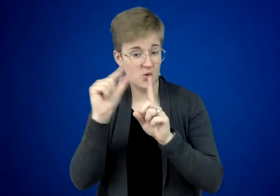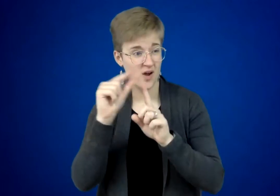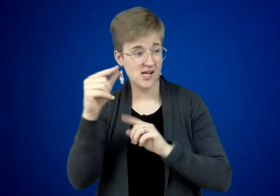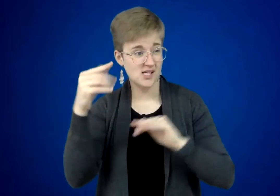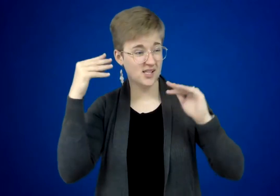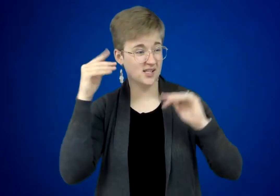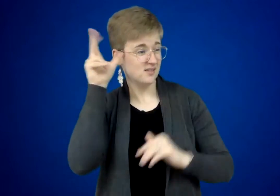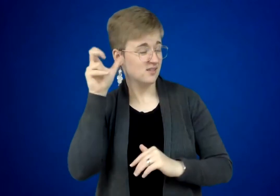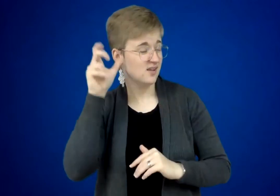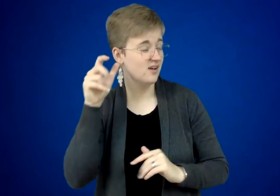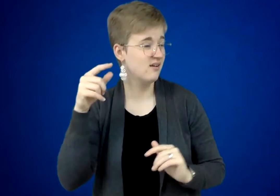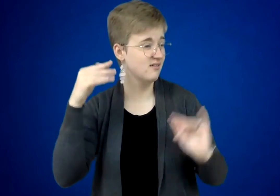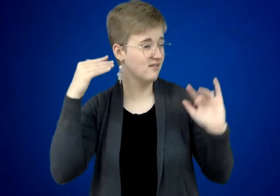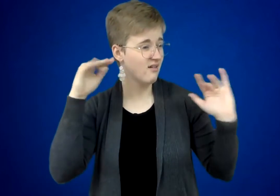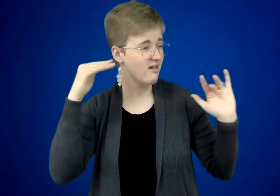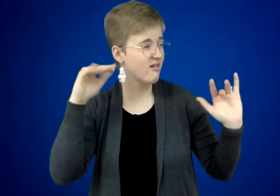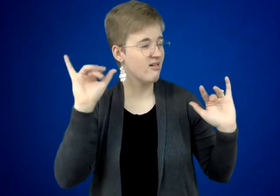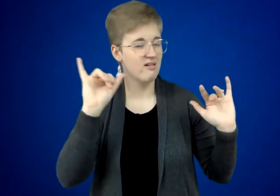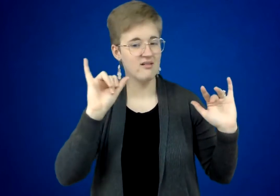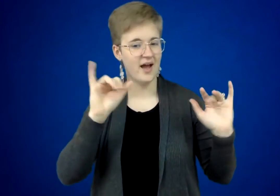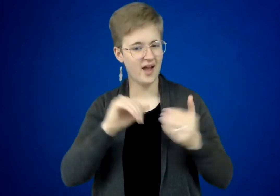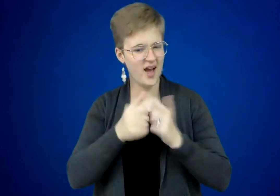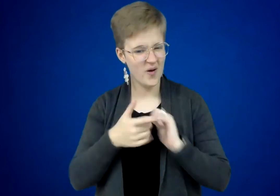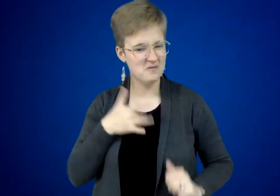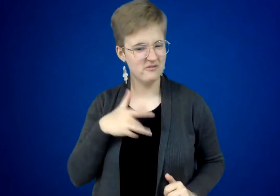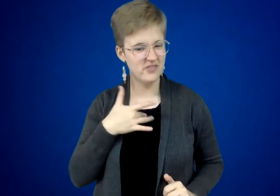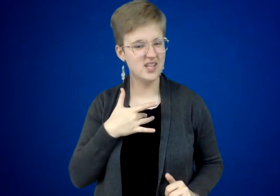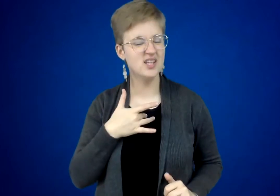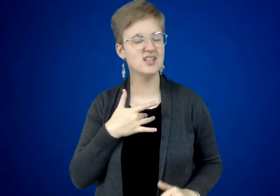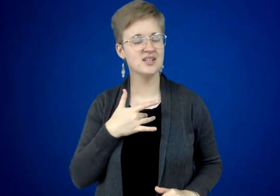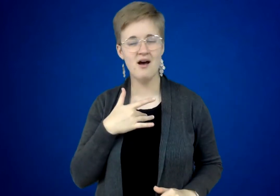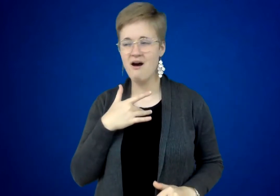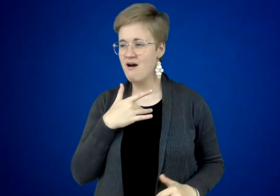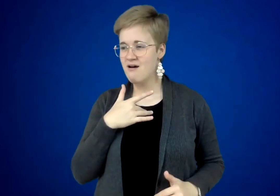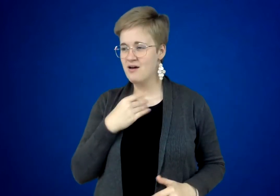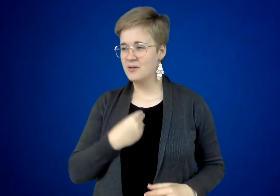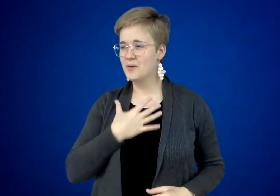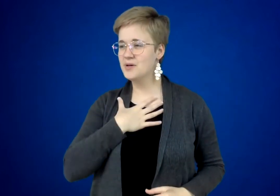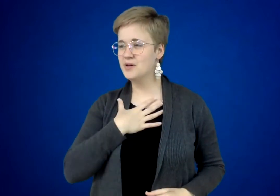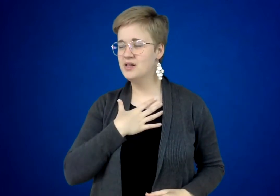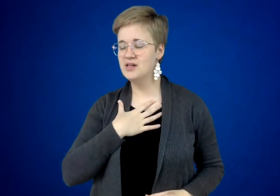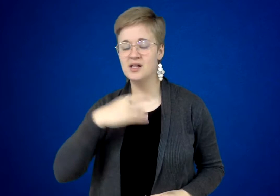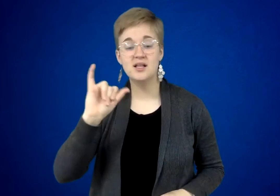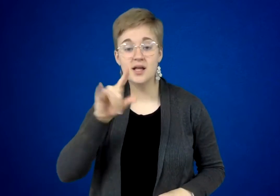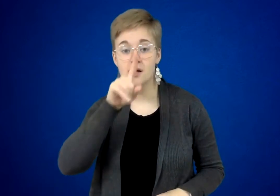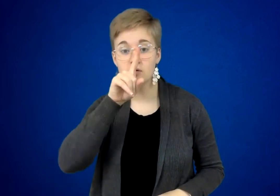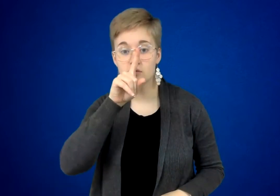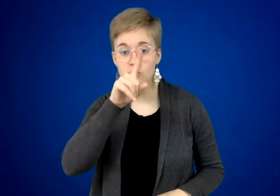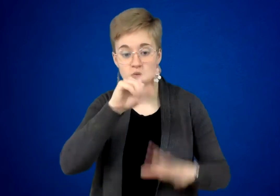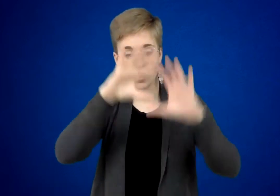feel, as if the world, the real world, had been punched through so that he could see something